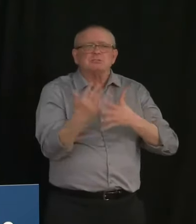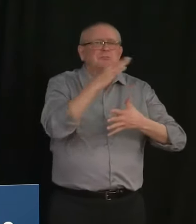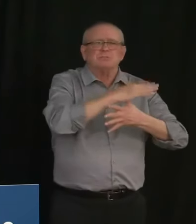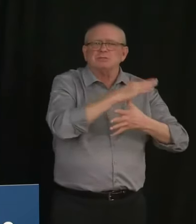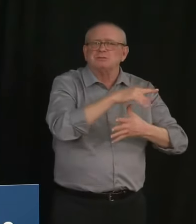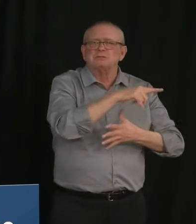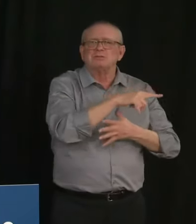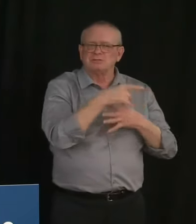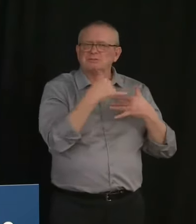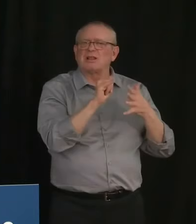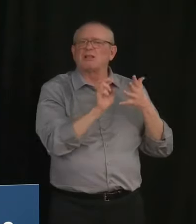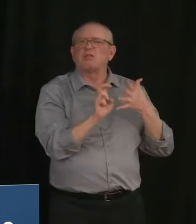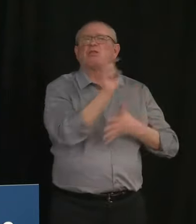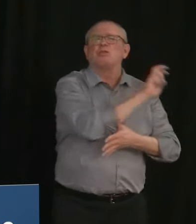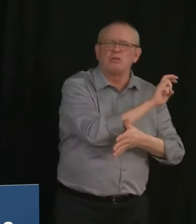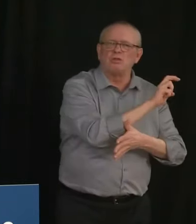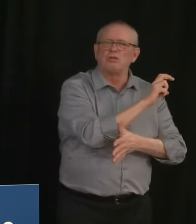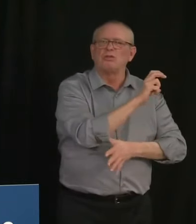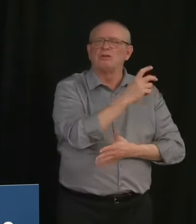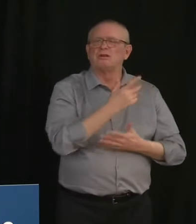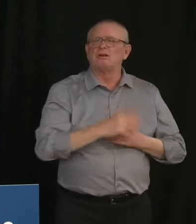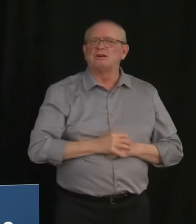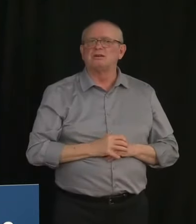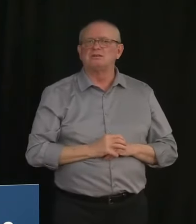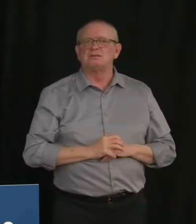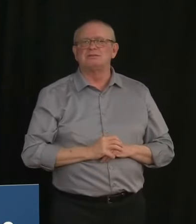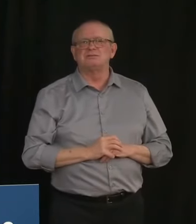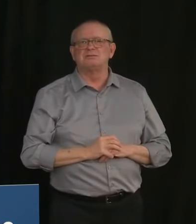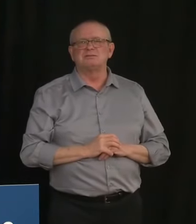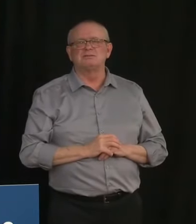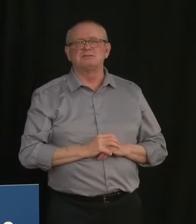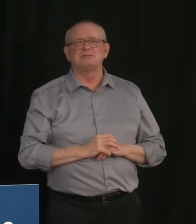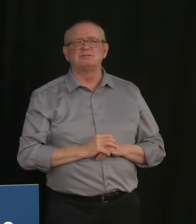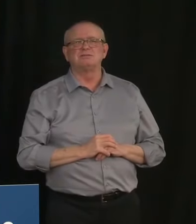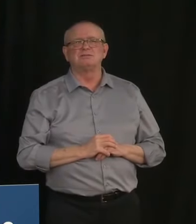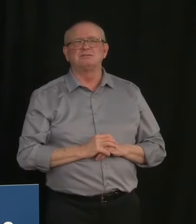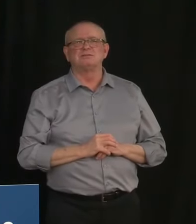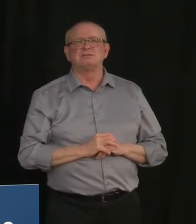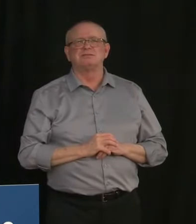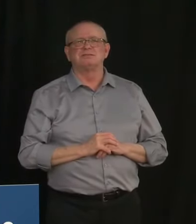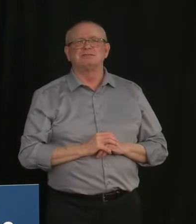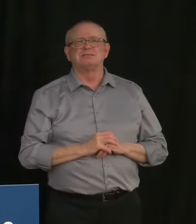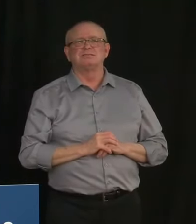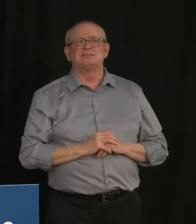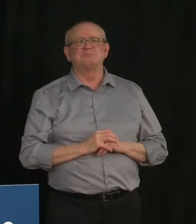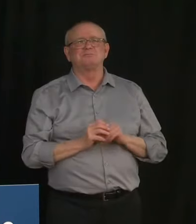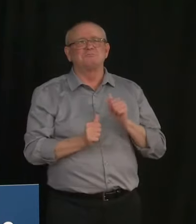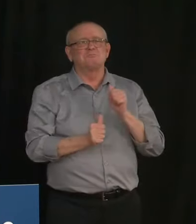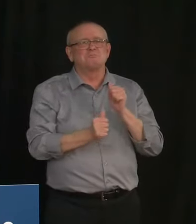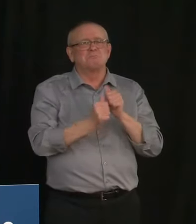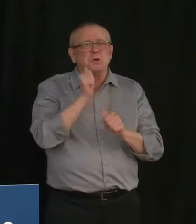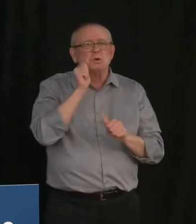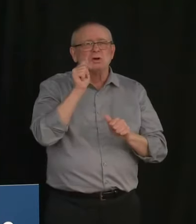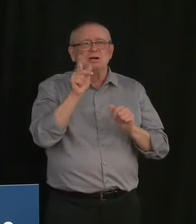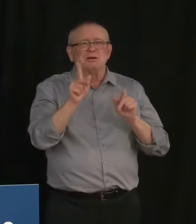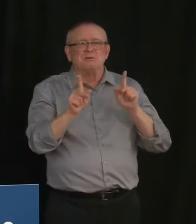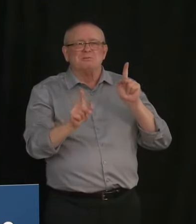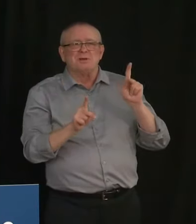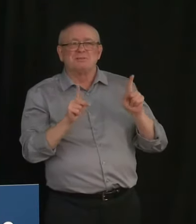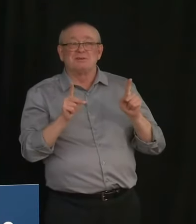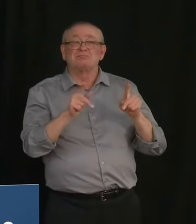publicly about who's going to be getting it and why, and that being because of their direct contact with people who could have